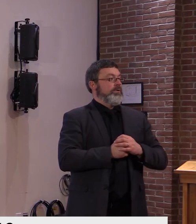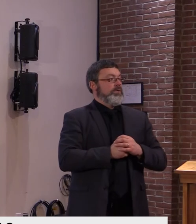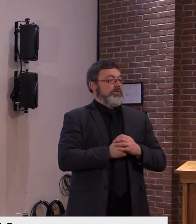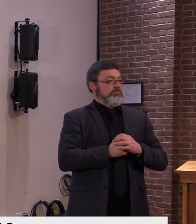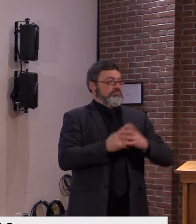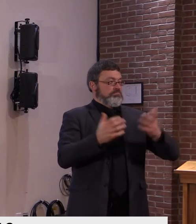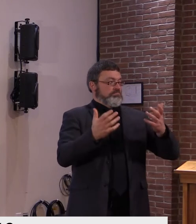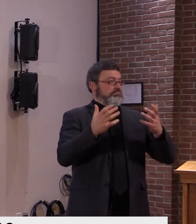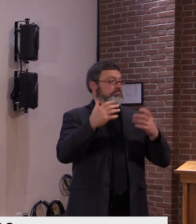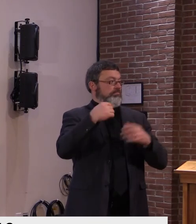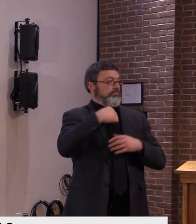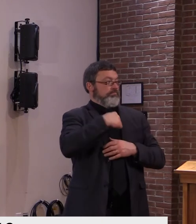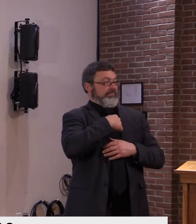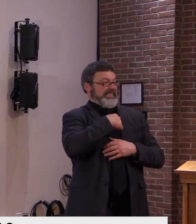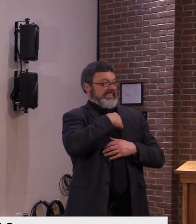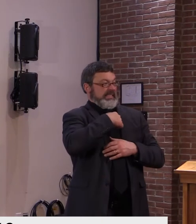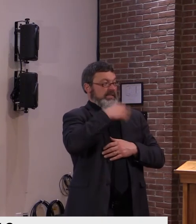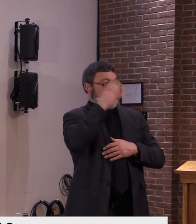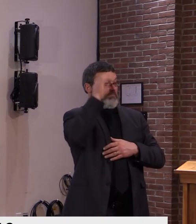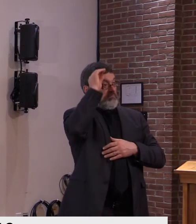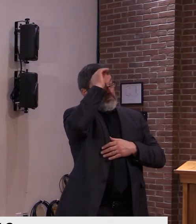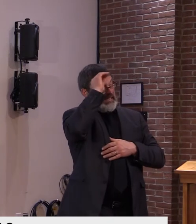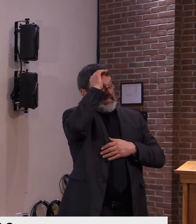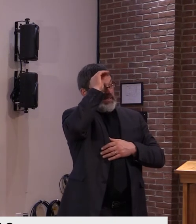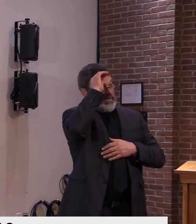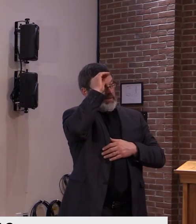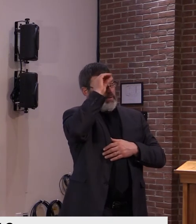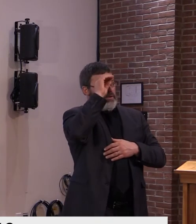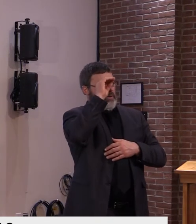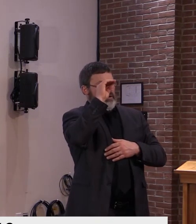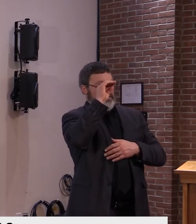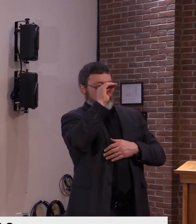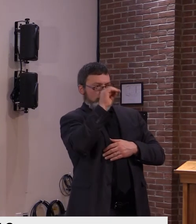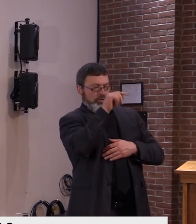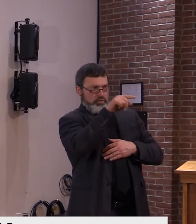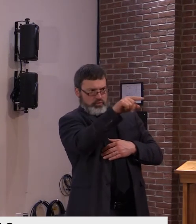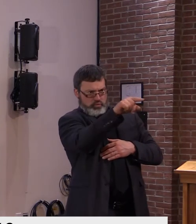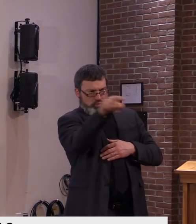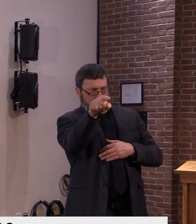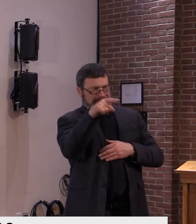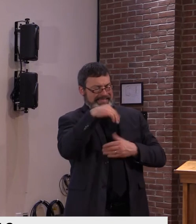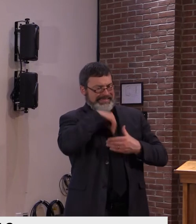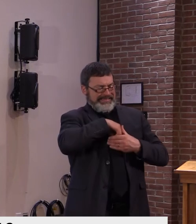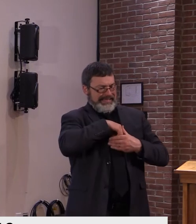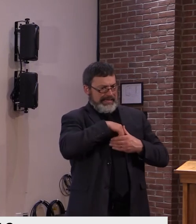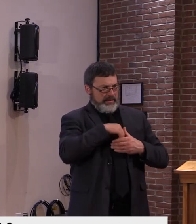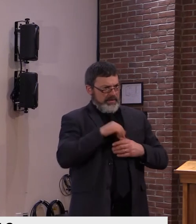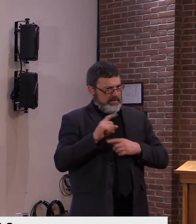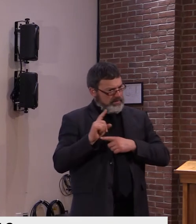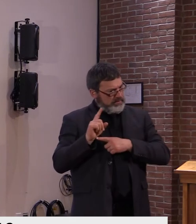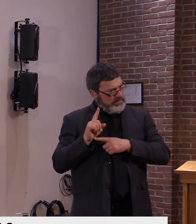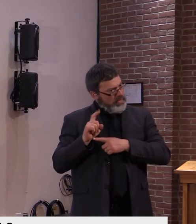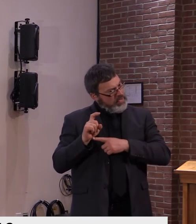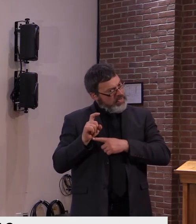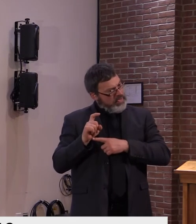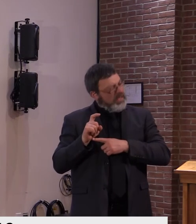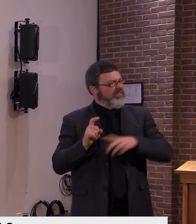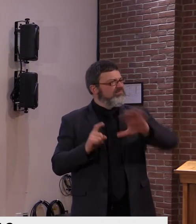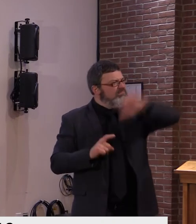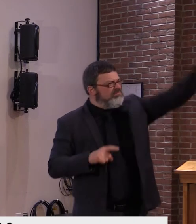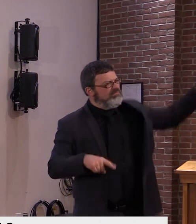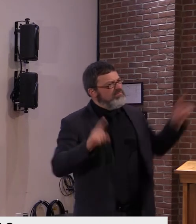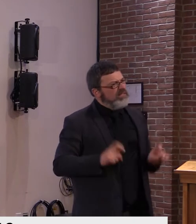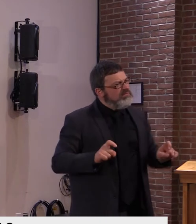leaning towards testing that rather than not if they have any question, though. Because, again, this virus is so stealthy